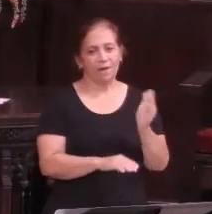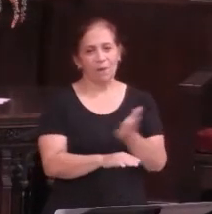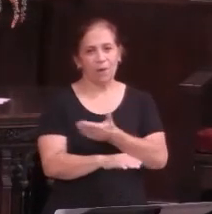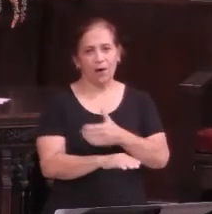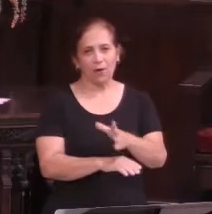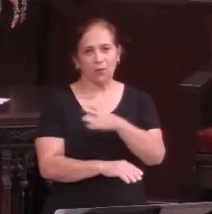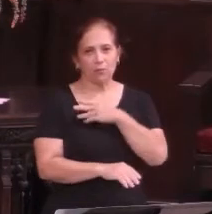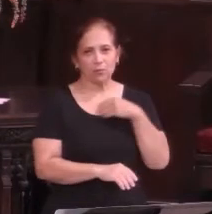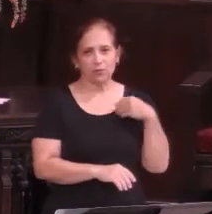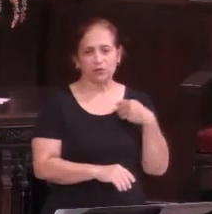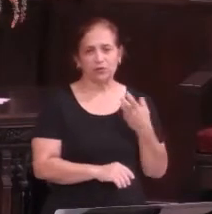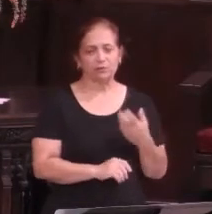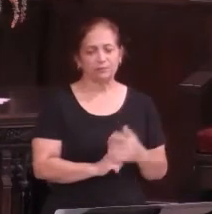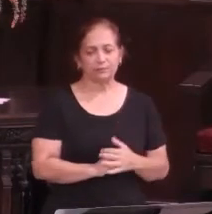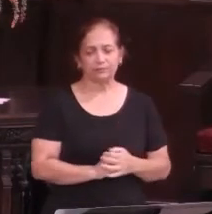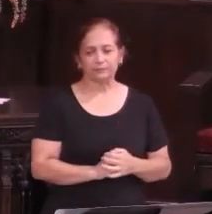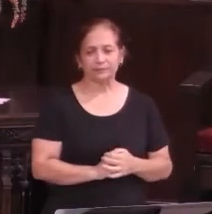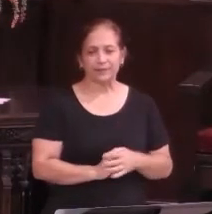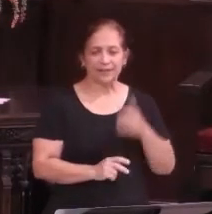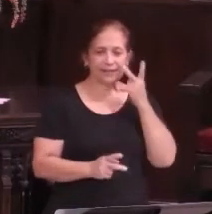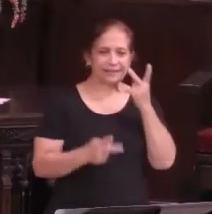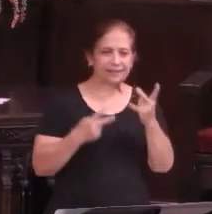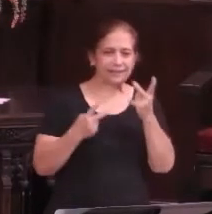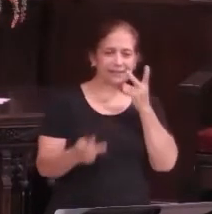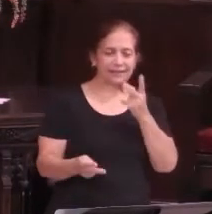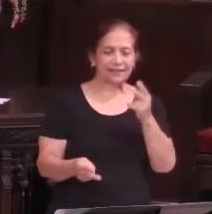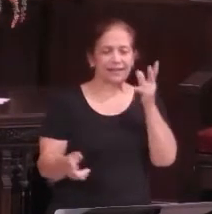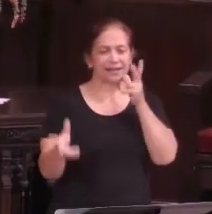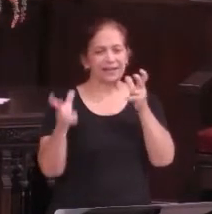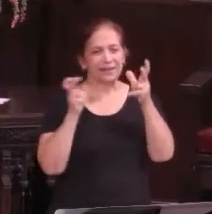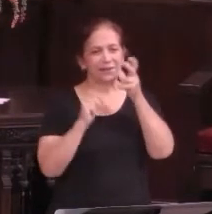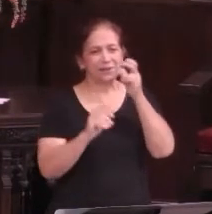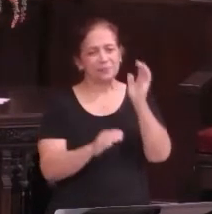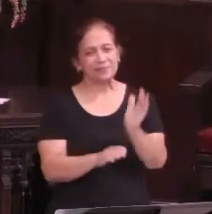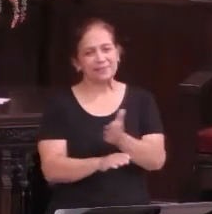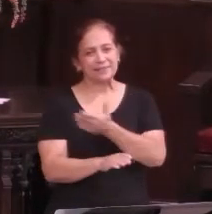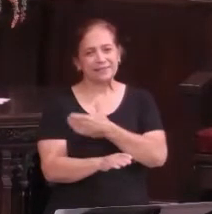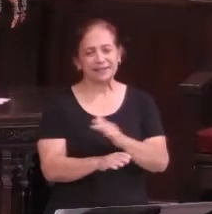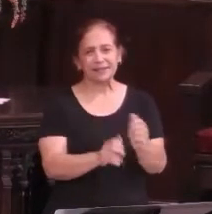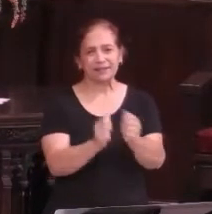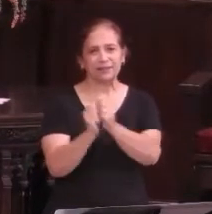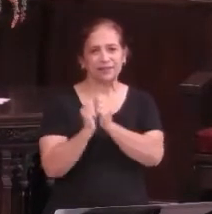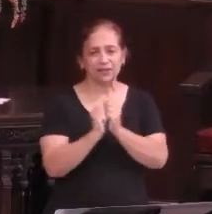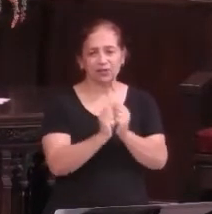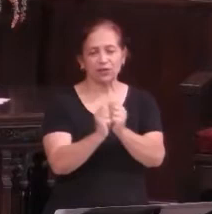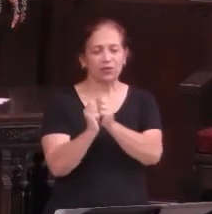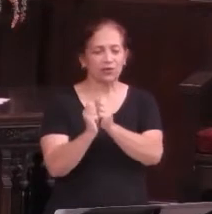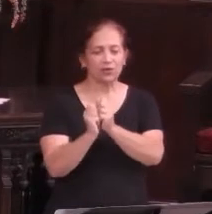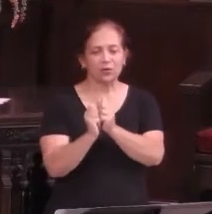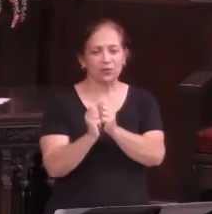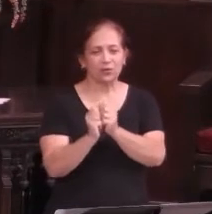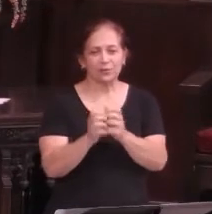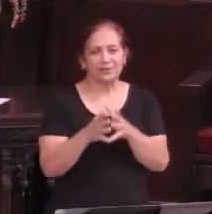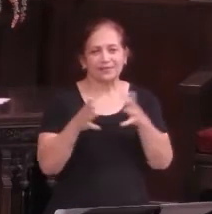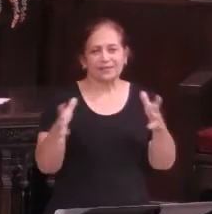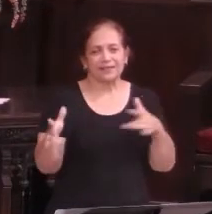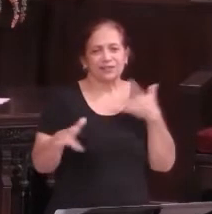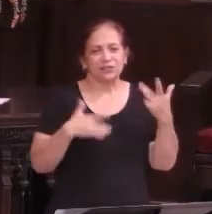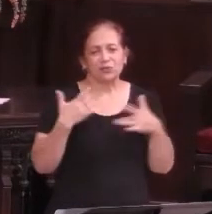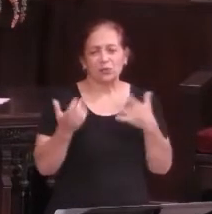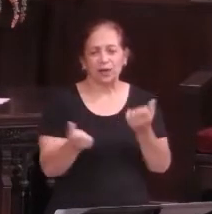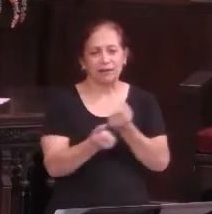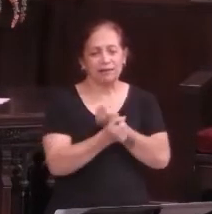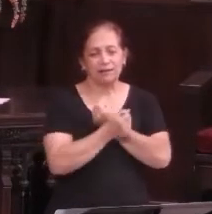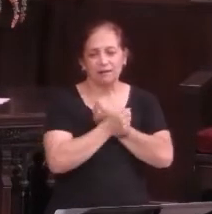members, to see and to hear them singing with such joy and